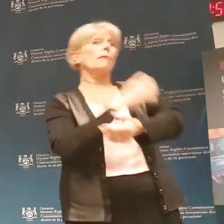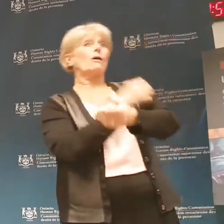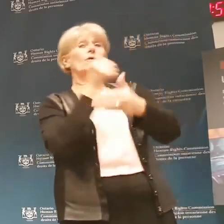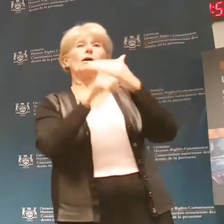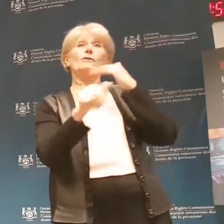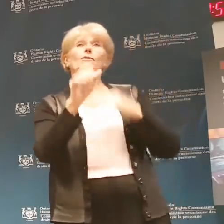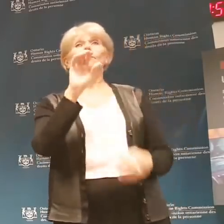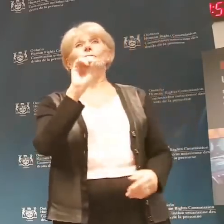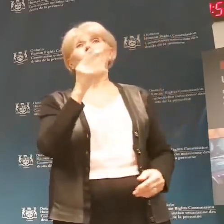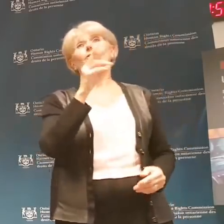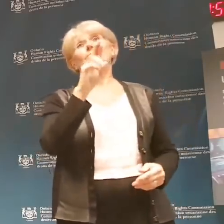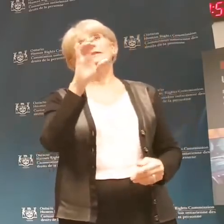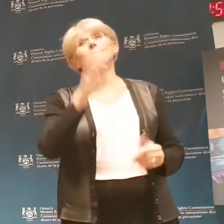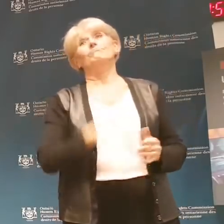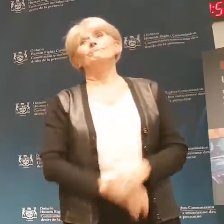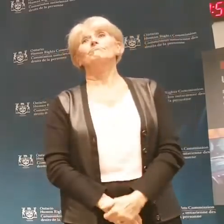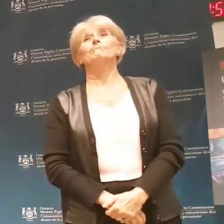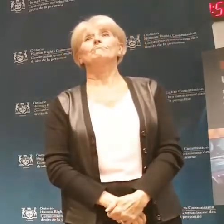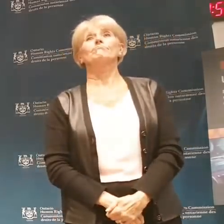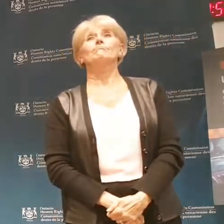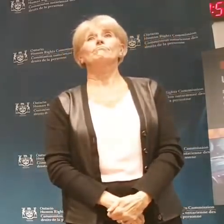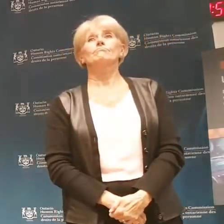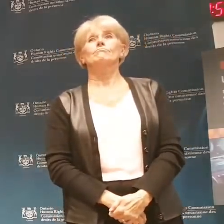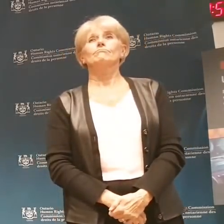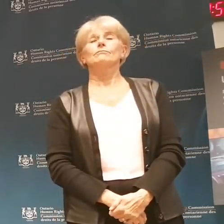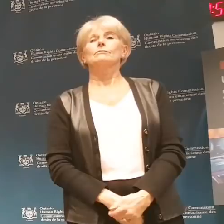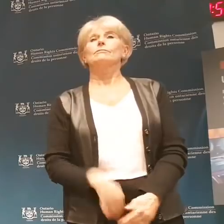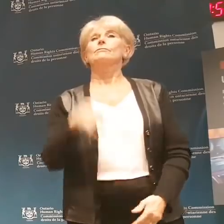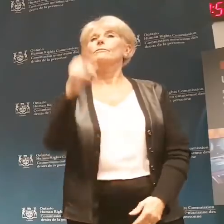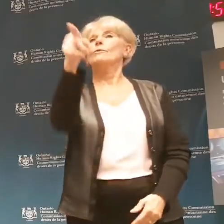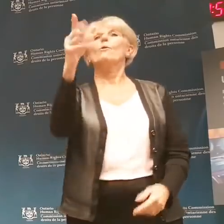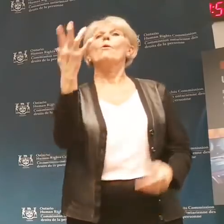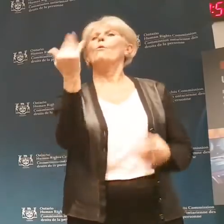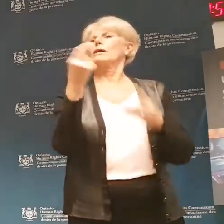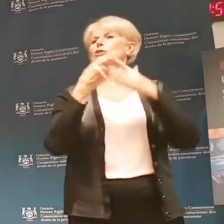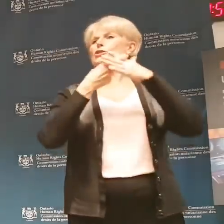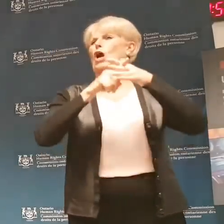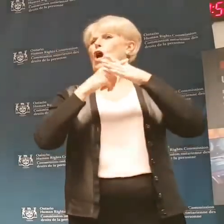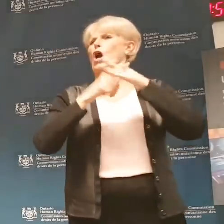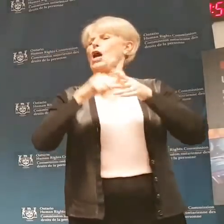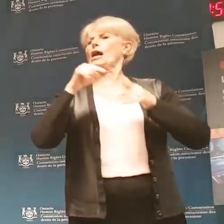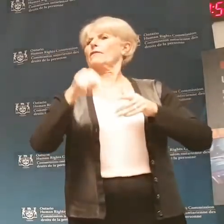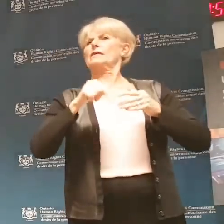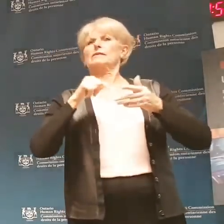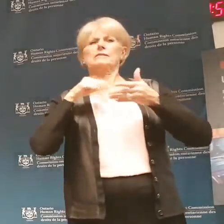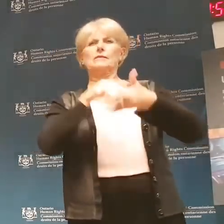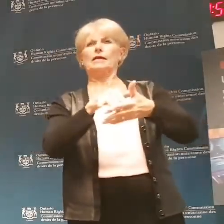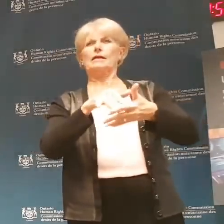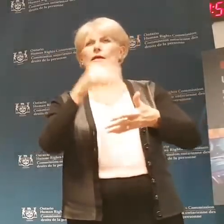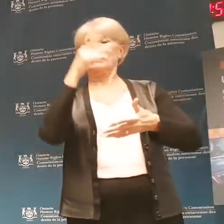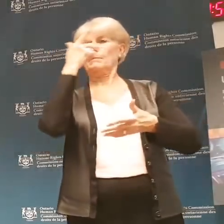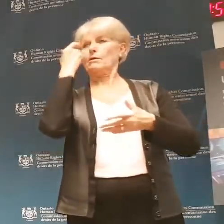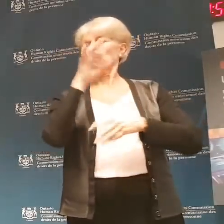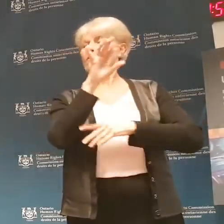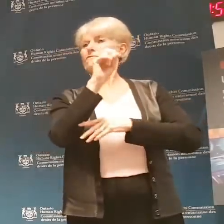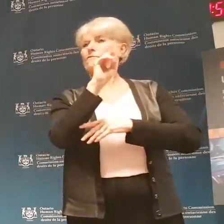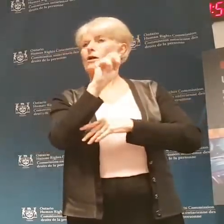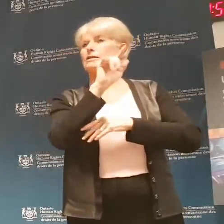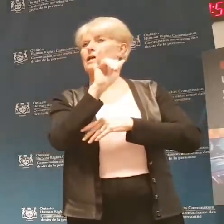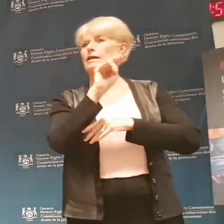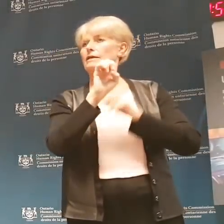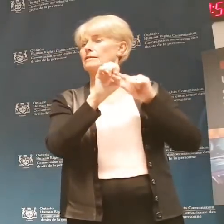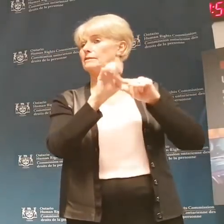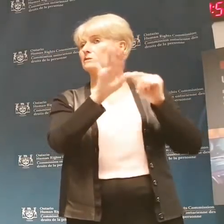Human Rights Code. What triggered this study this time? Is it the Daphne Miller case in